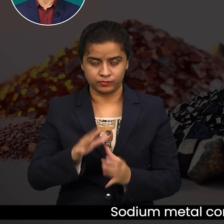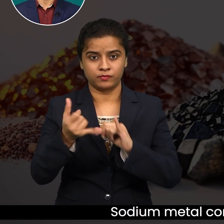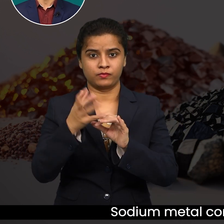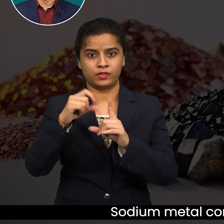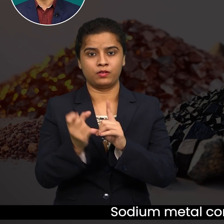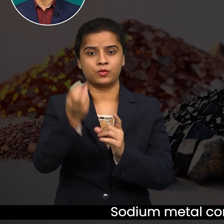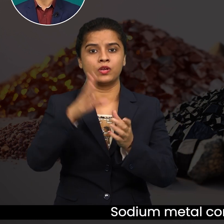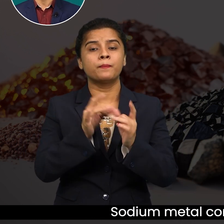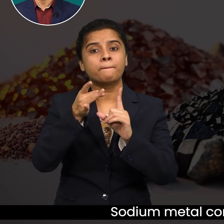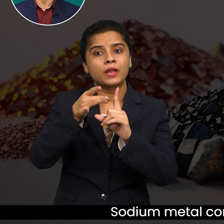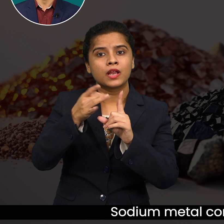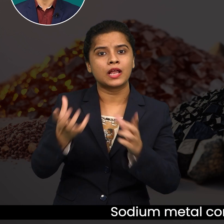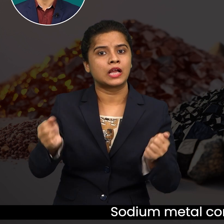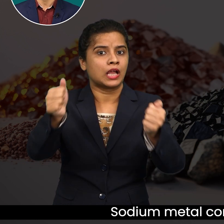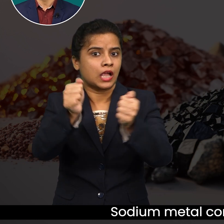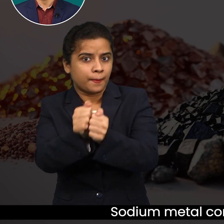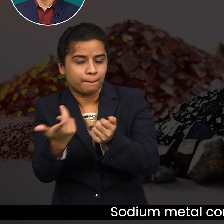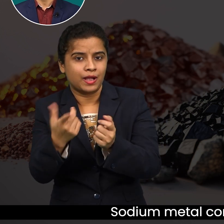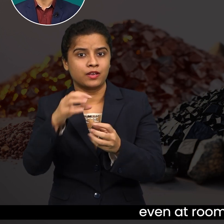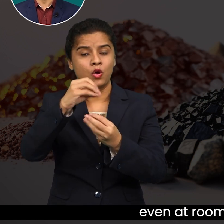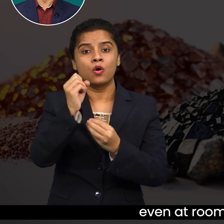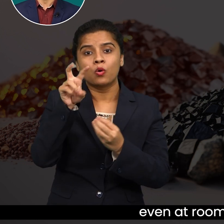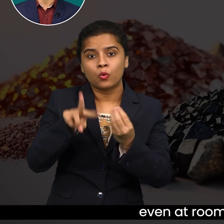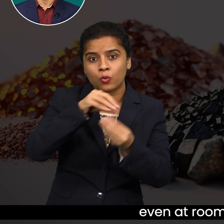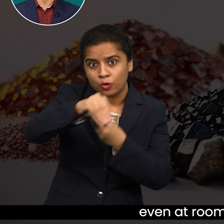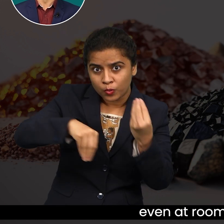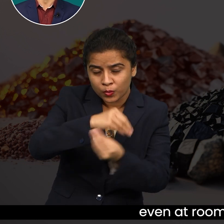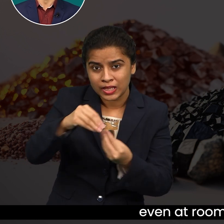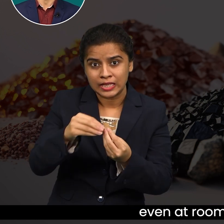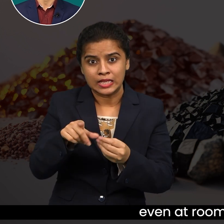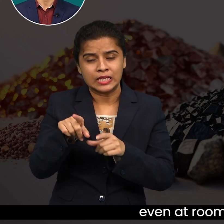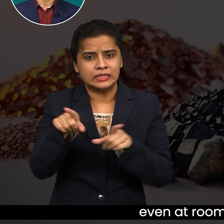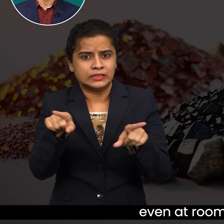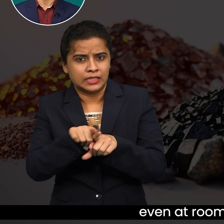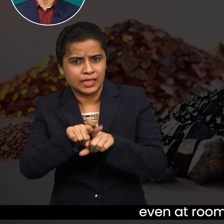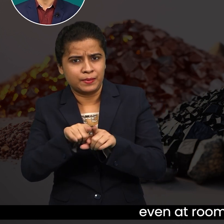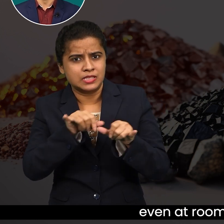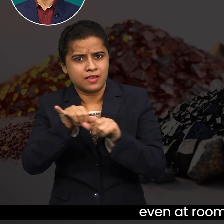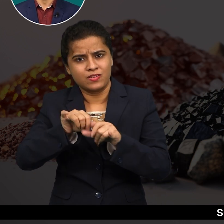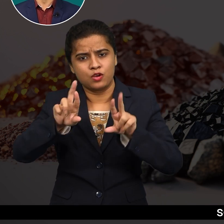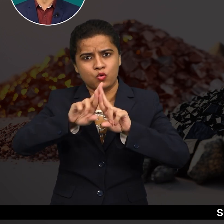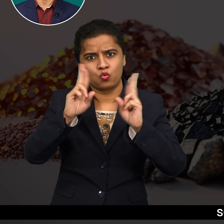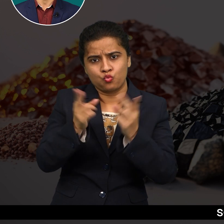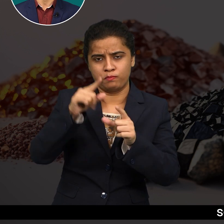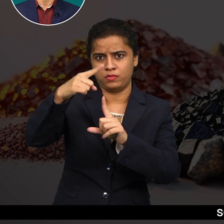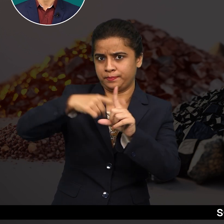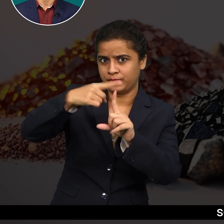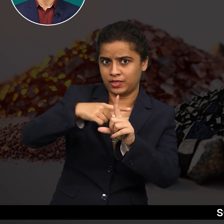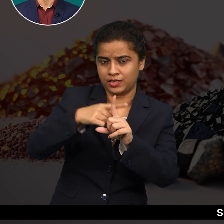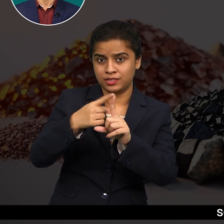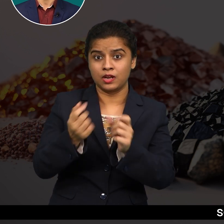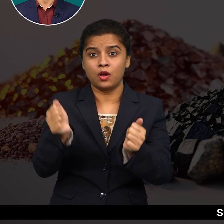Sodium metal combines with oxygen in the air even at room temperature and forms sodium oxide.